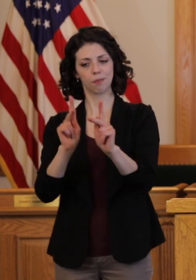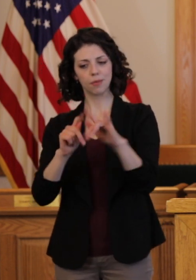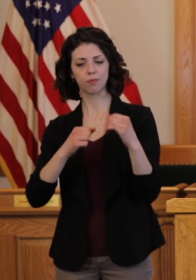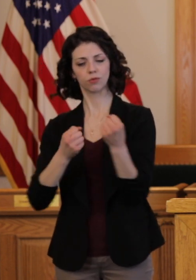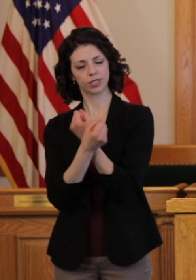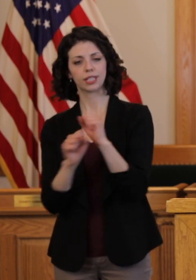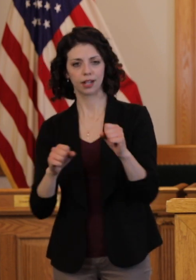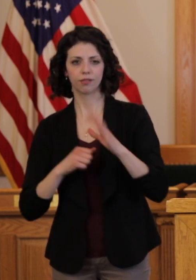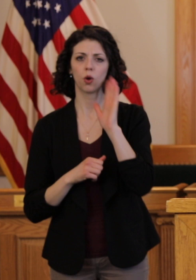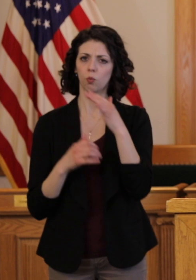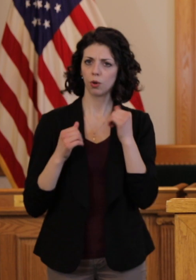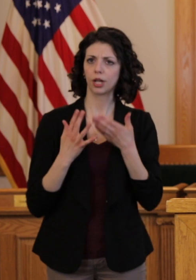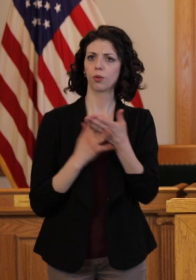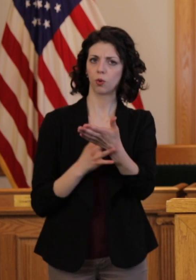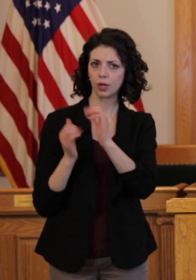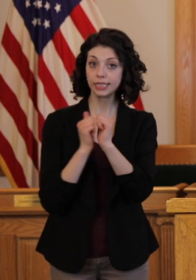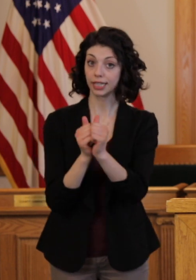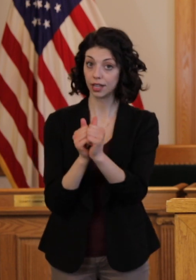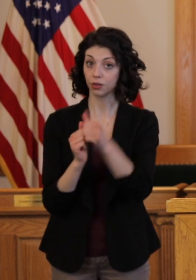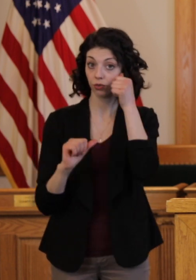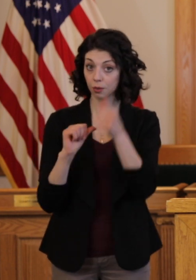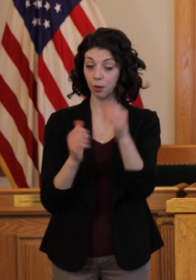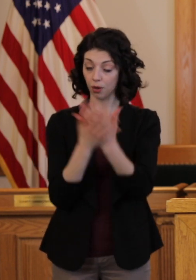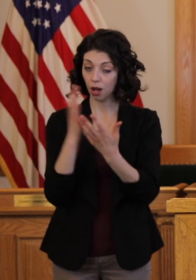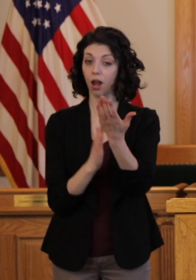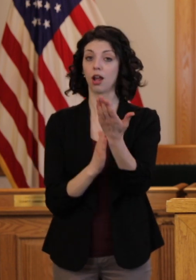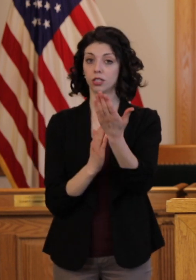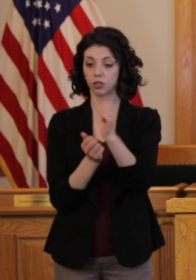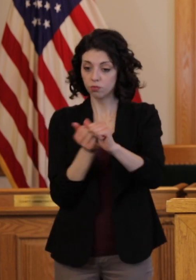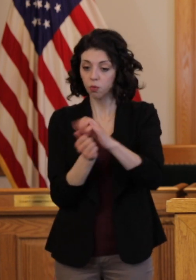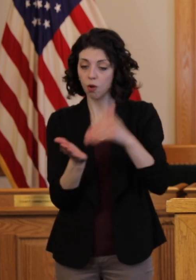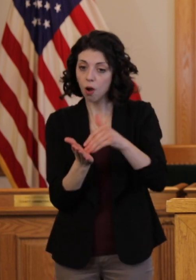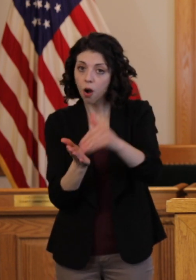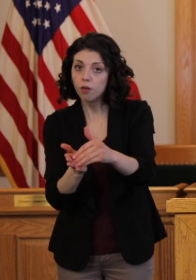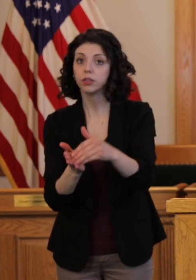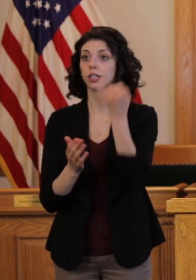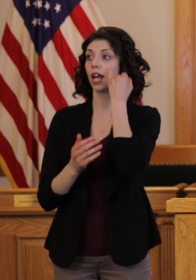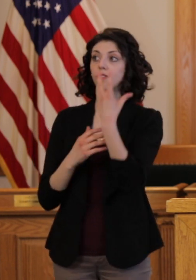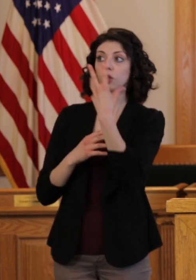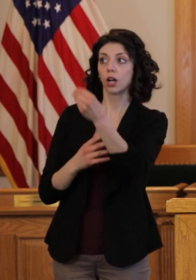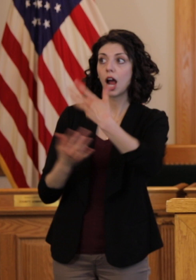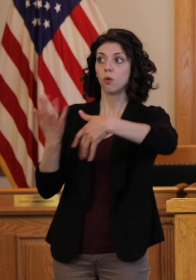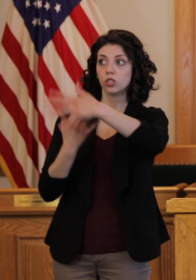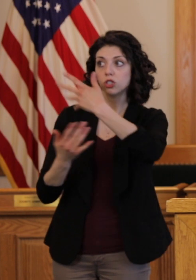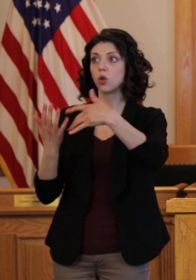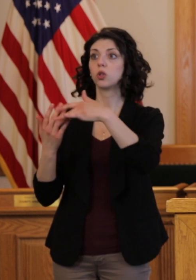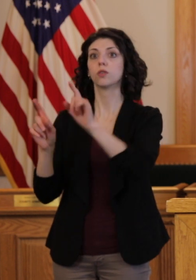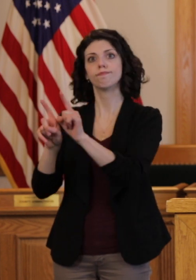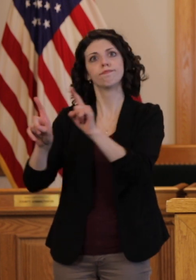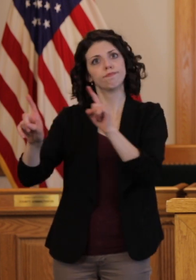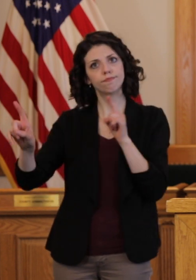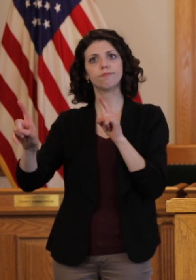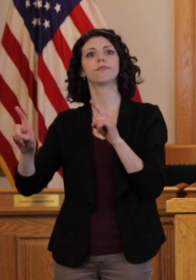get through this together. Wash your hands frequently, wear a mask in public, and practice social distancing. You are doing your part to